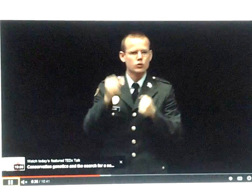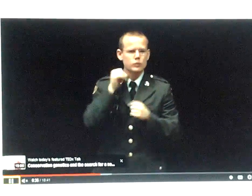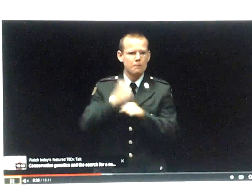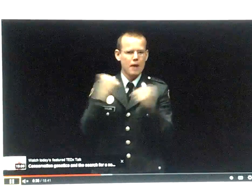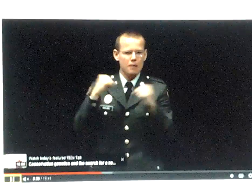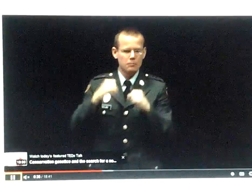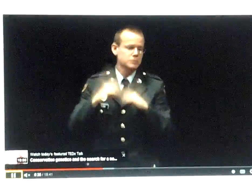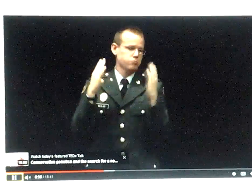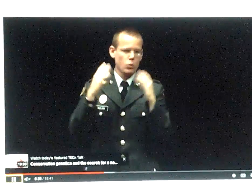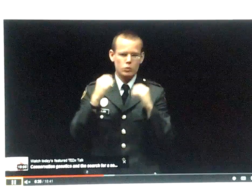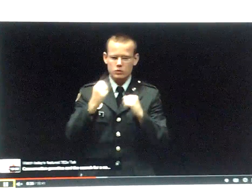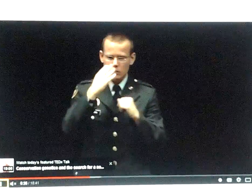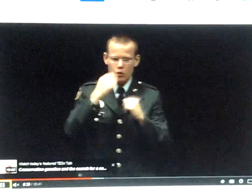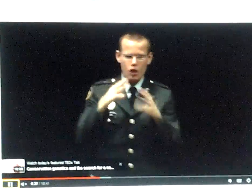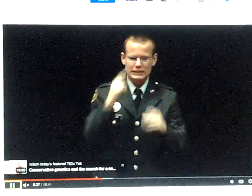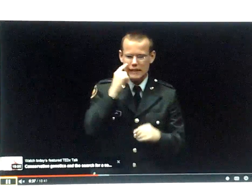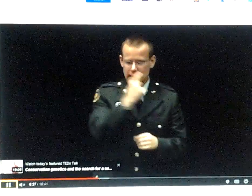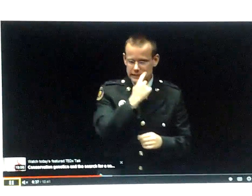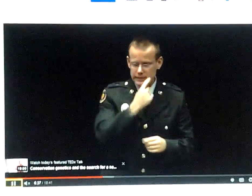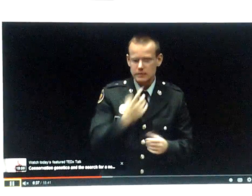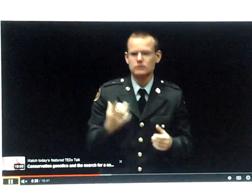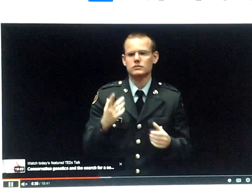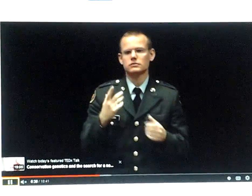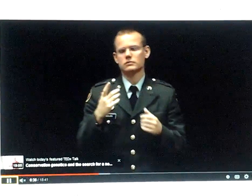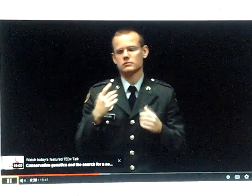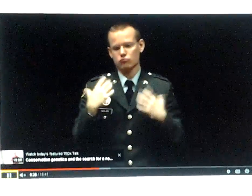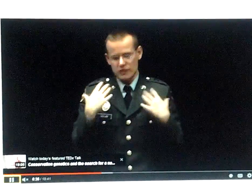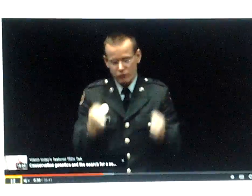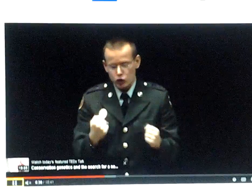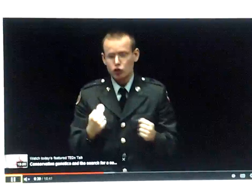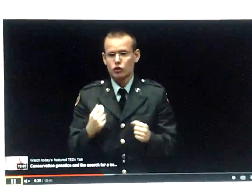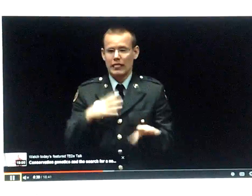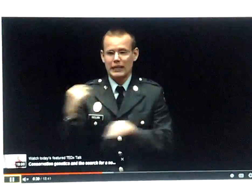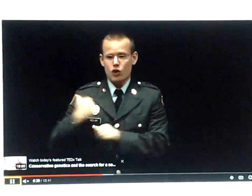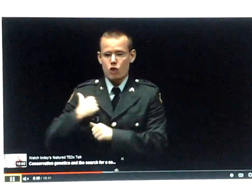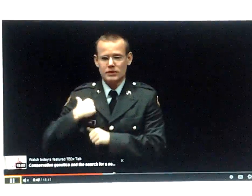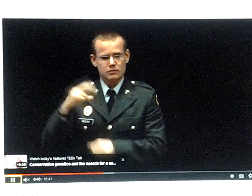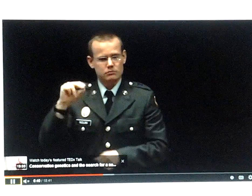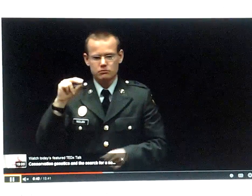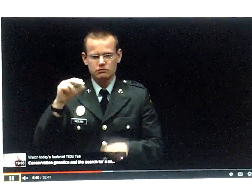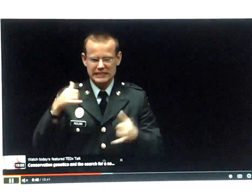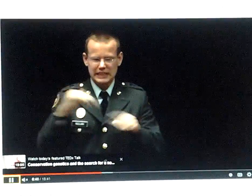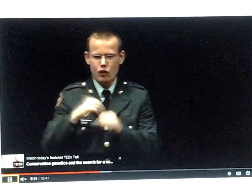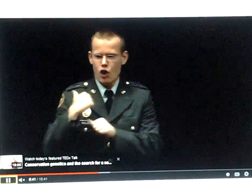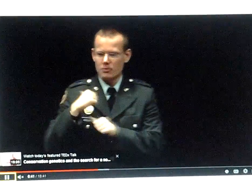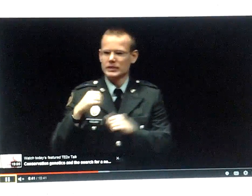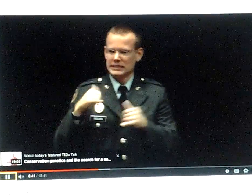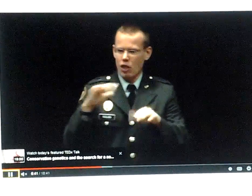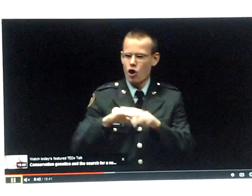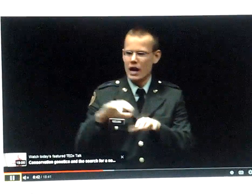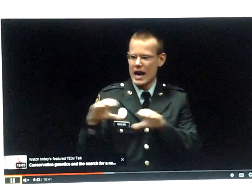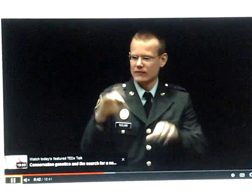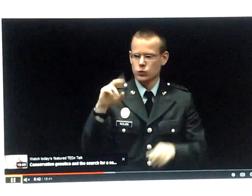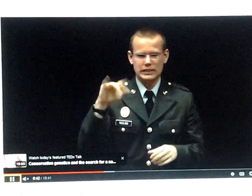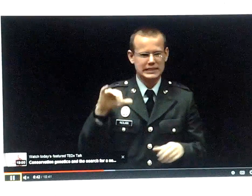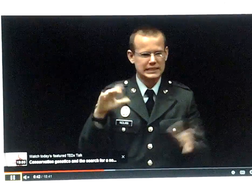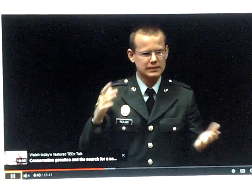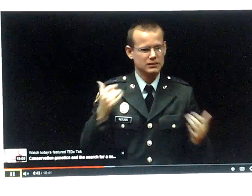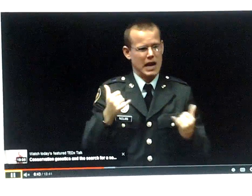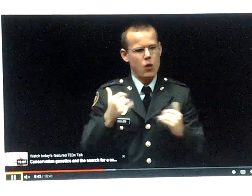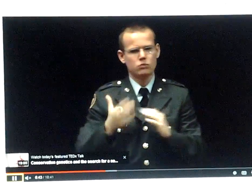In Iraq, he was in a car and the car blew up and his eyes, now he's blind.